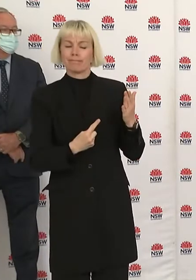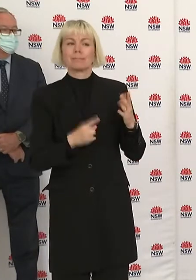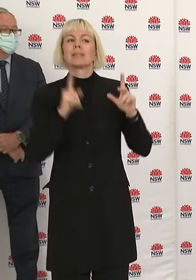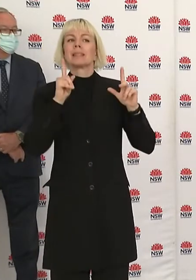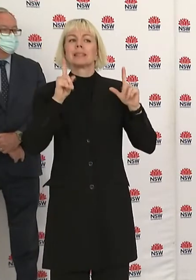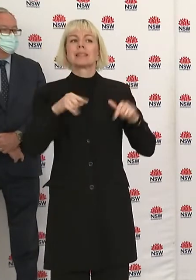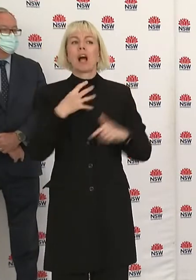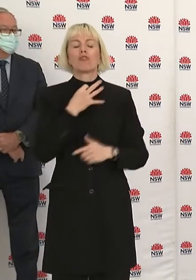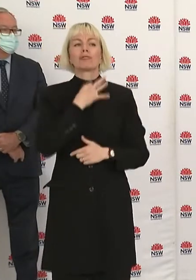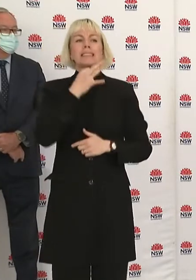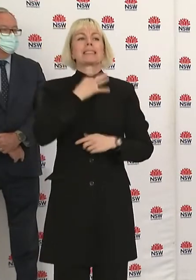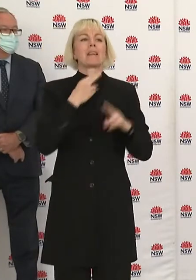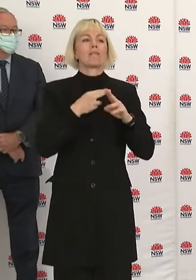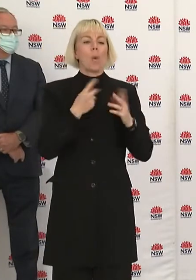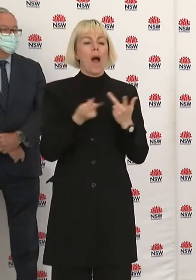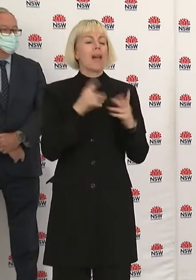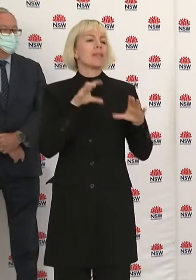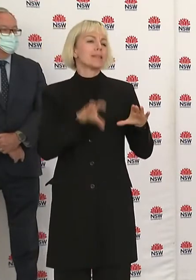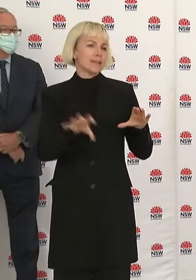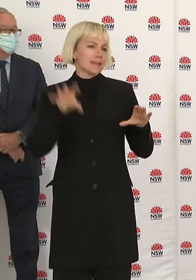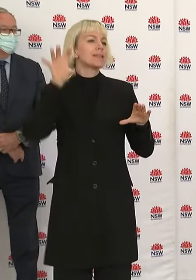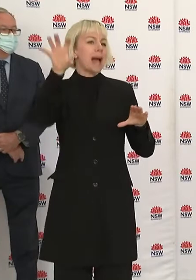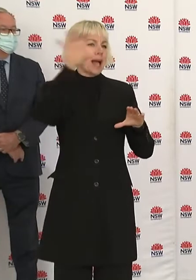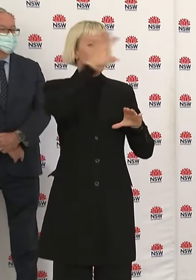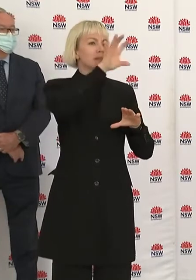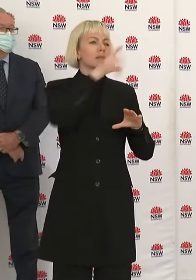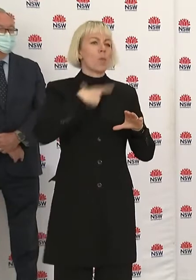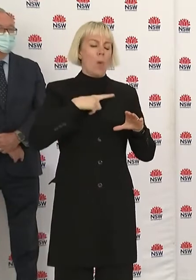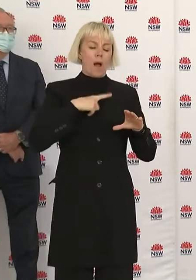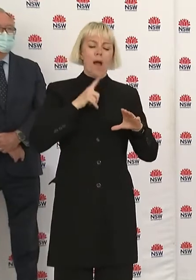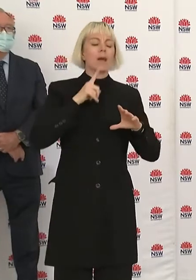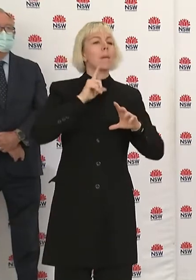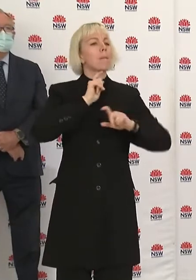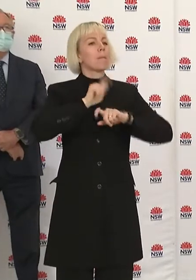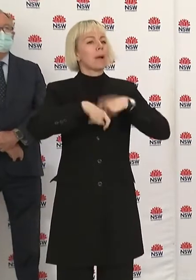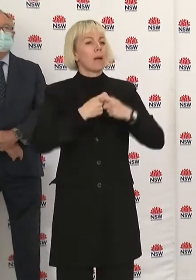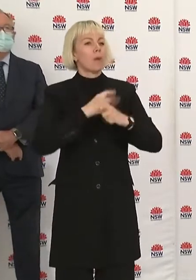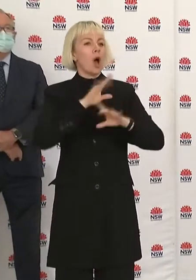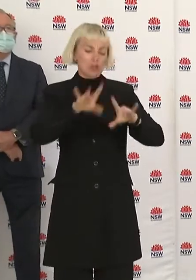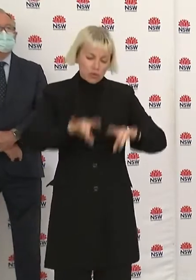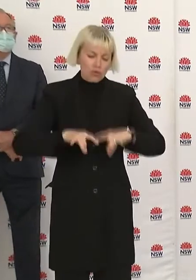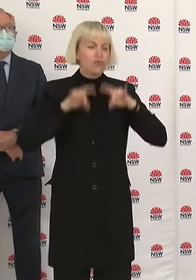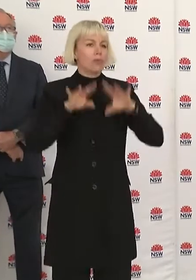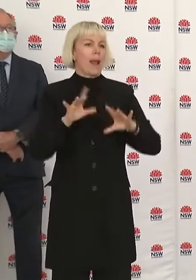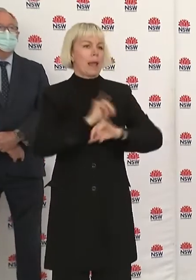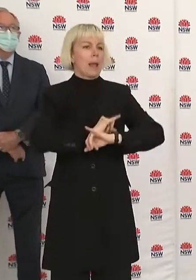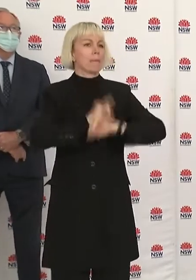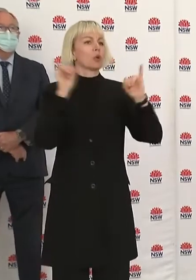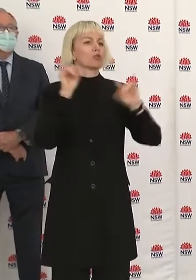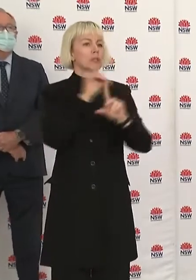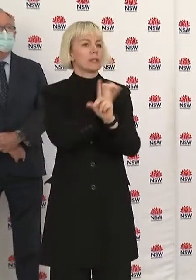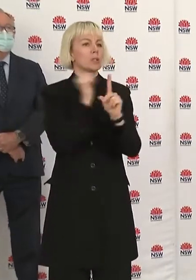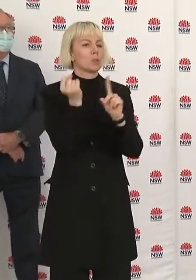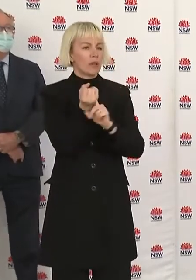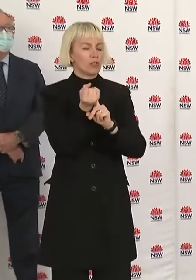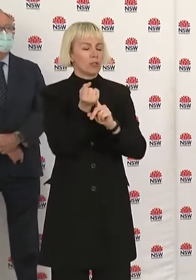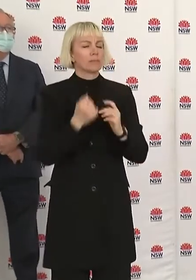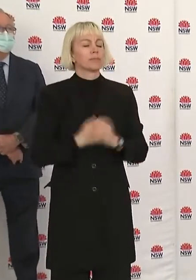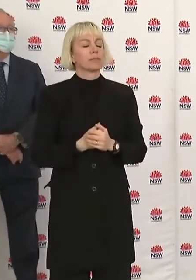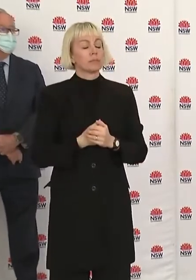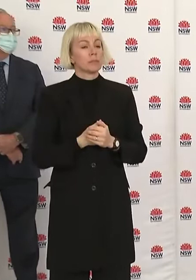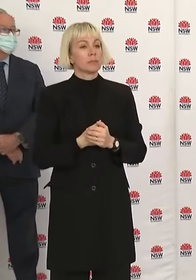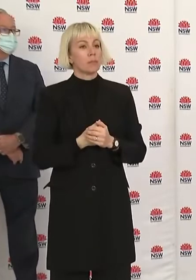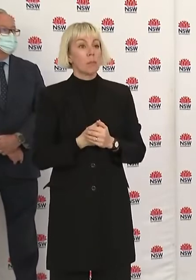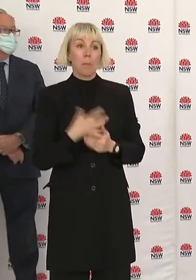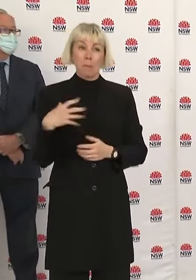us that advice, and I'm conveying that to the public, in that in order to contain the virus within those local government